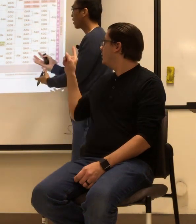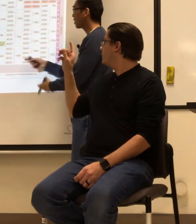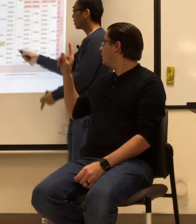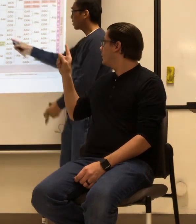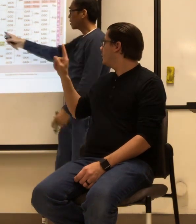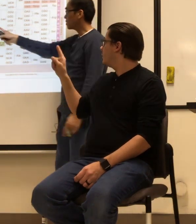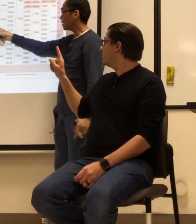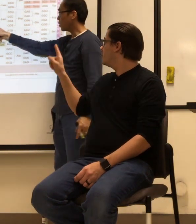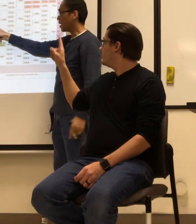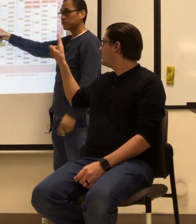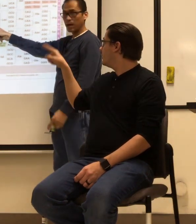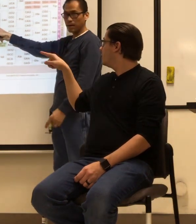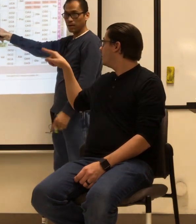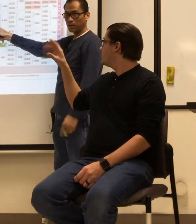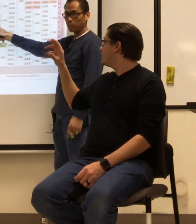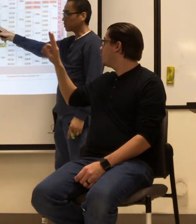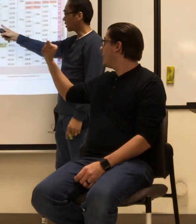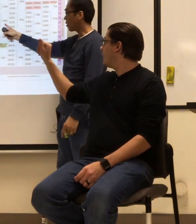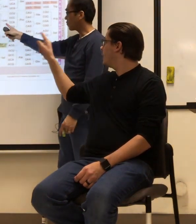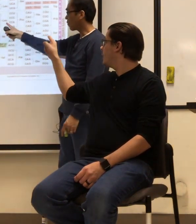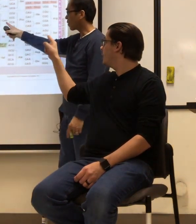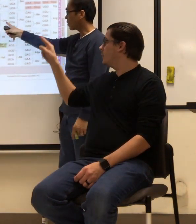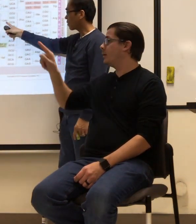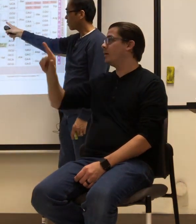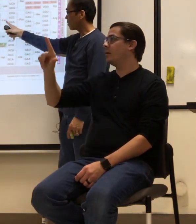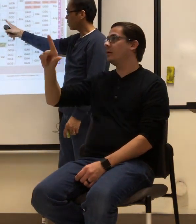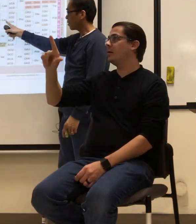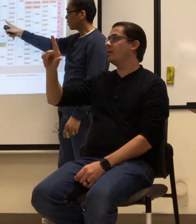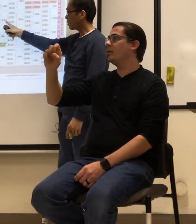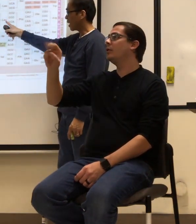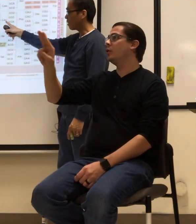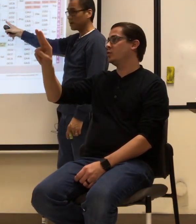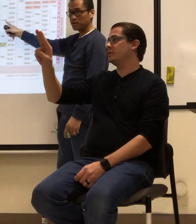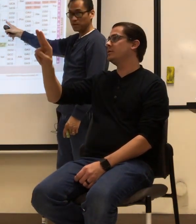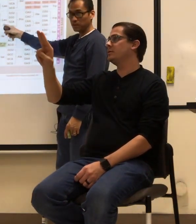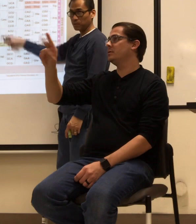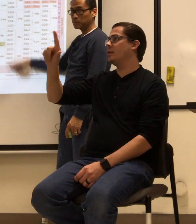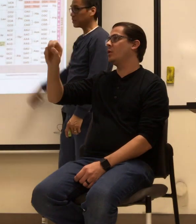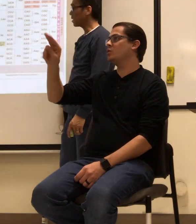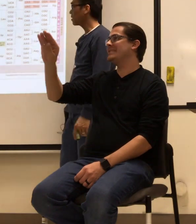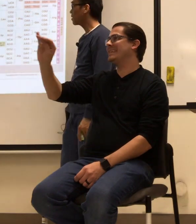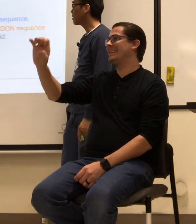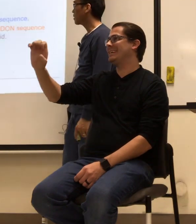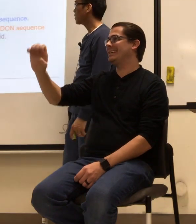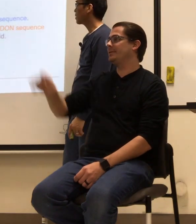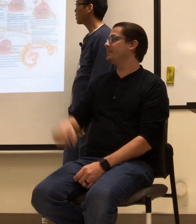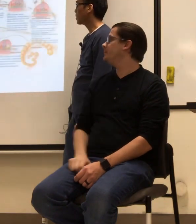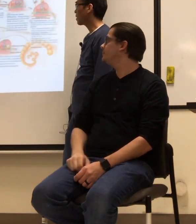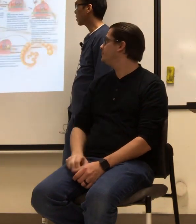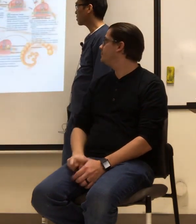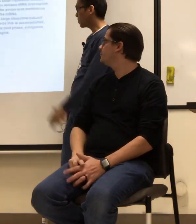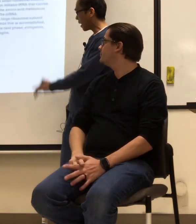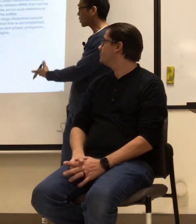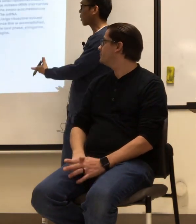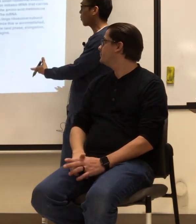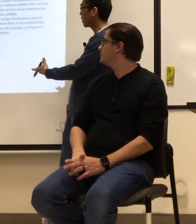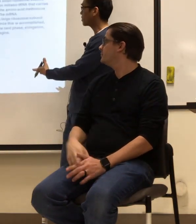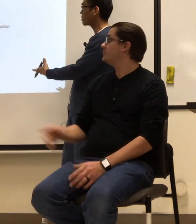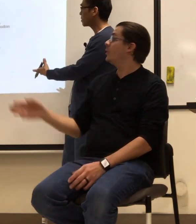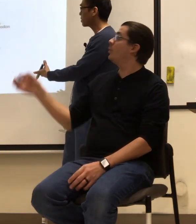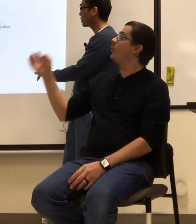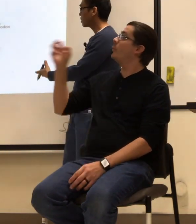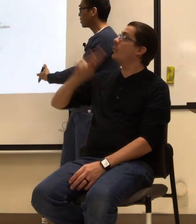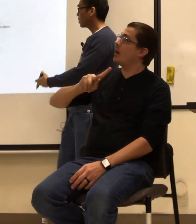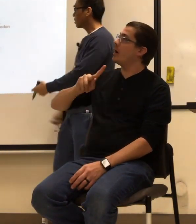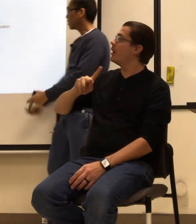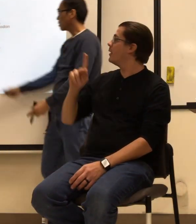CUA. CUA is right here. What is the code for? LEU, leucine. I'm going to jump back to where I